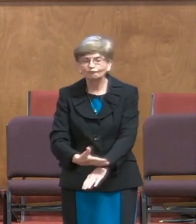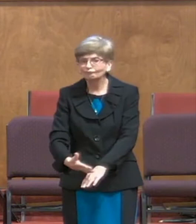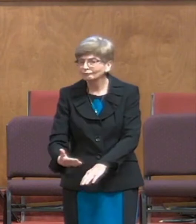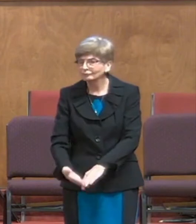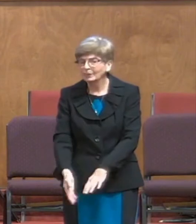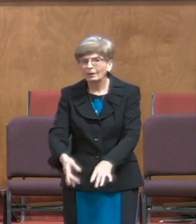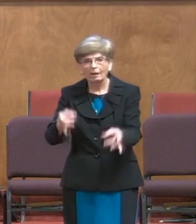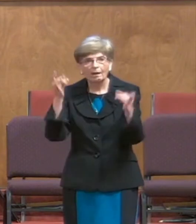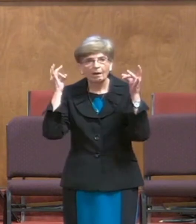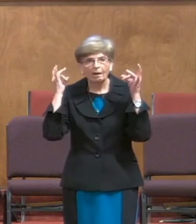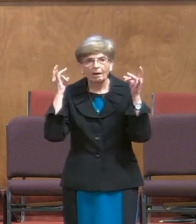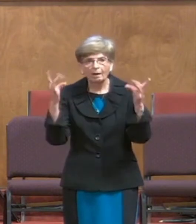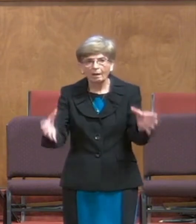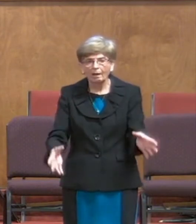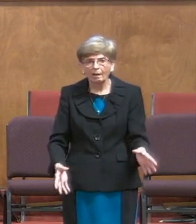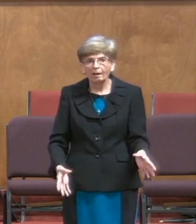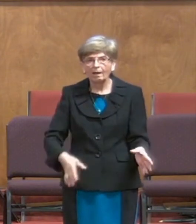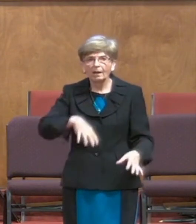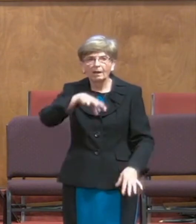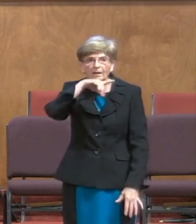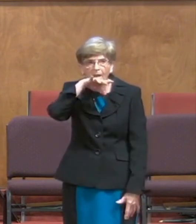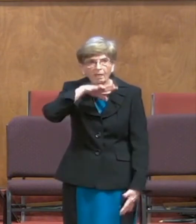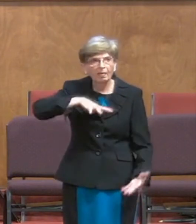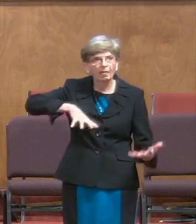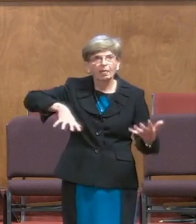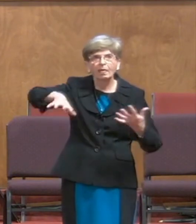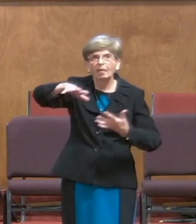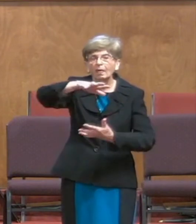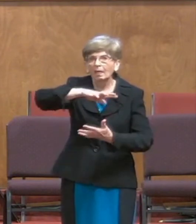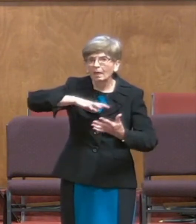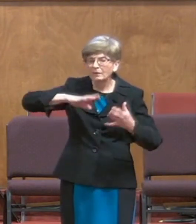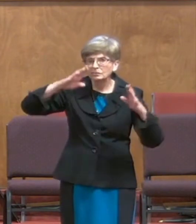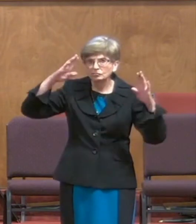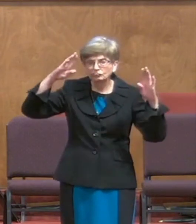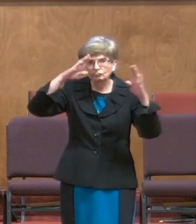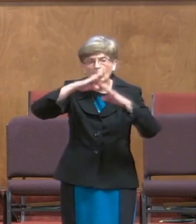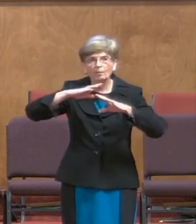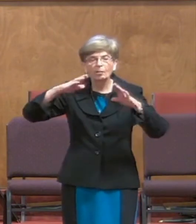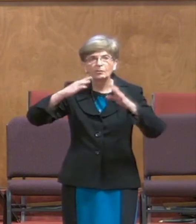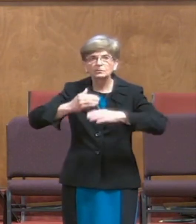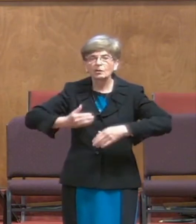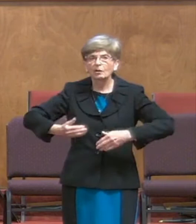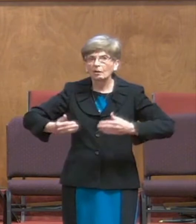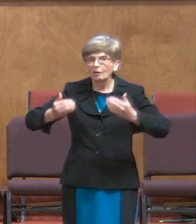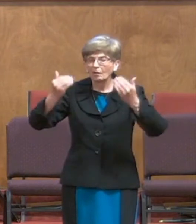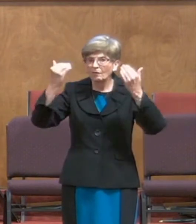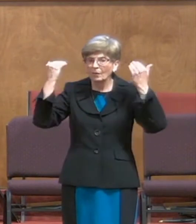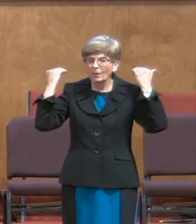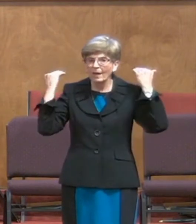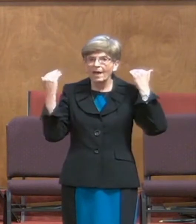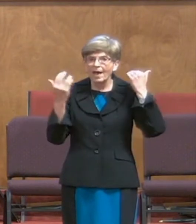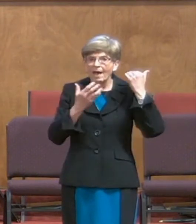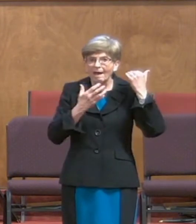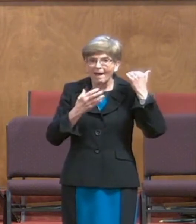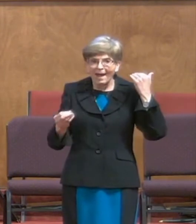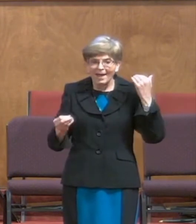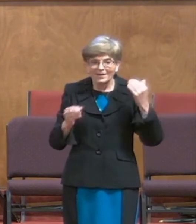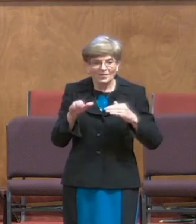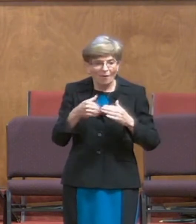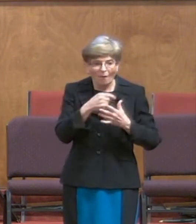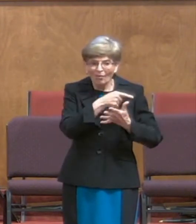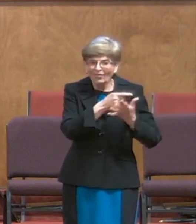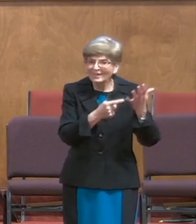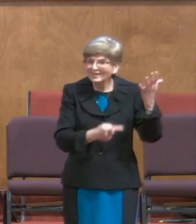unprecedented trauma, increasing pollution, deepening trials, and unparalleled tensions cast dark shadows